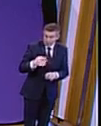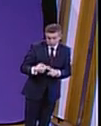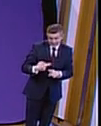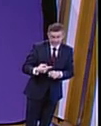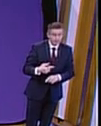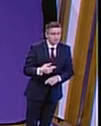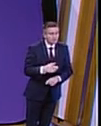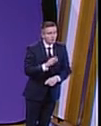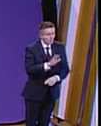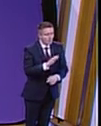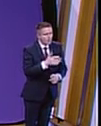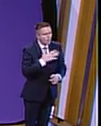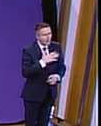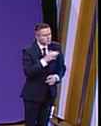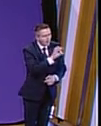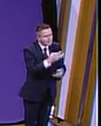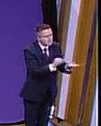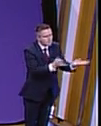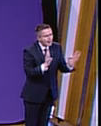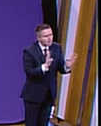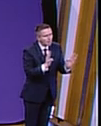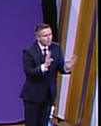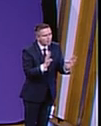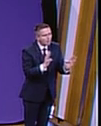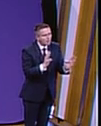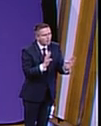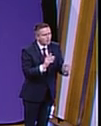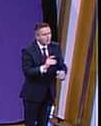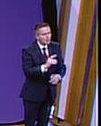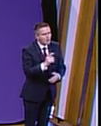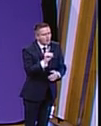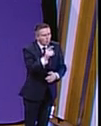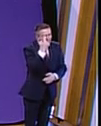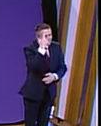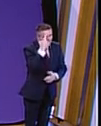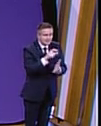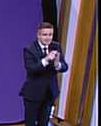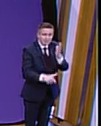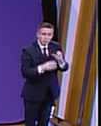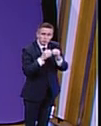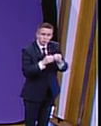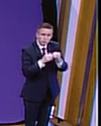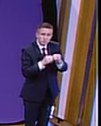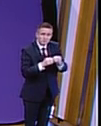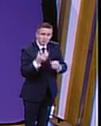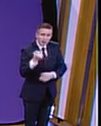but I think it would be useful to get the panel's views on the record, and it's around the disabled students' allowance, because the papers quite clearly lay